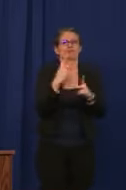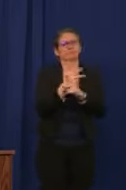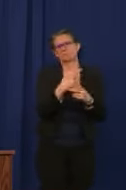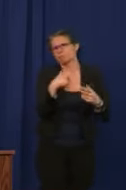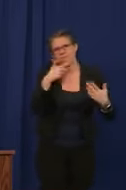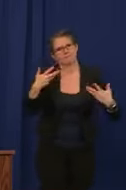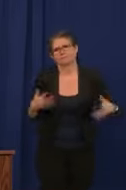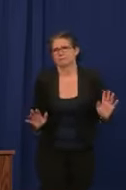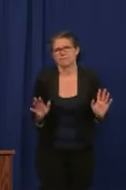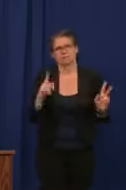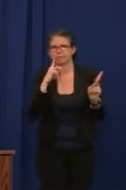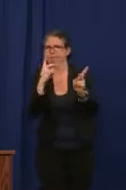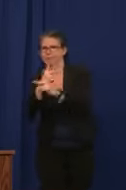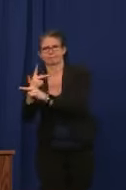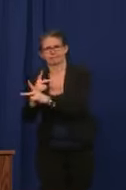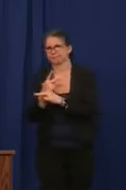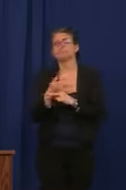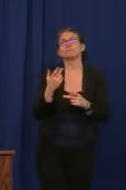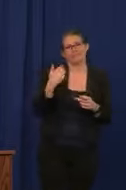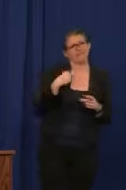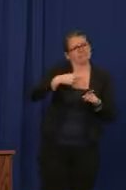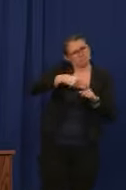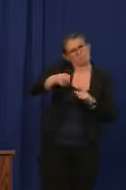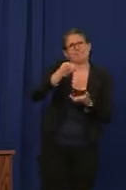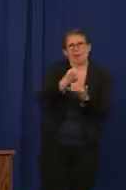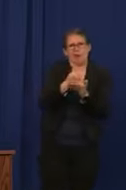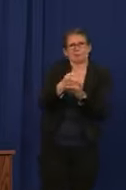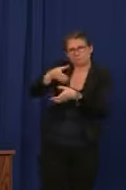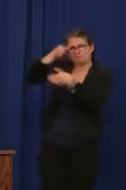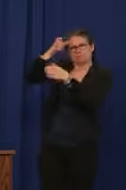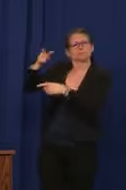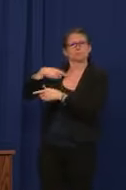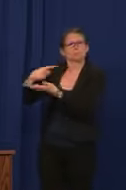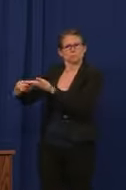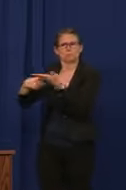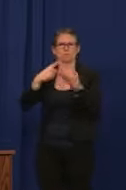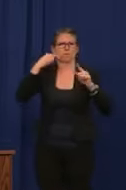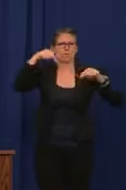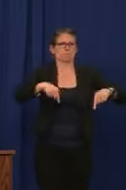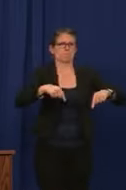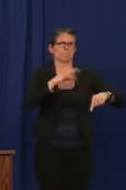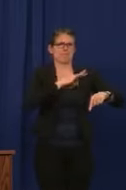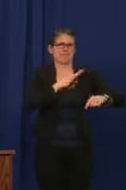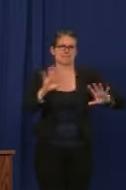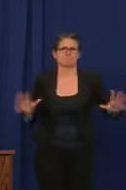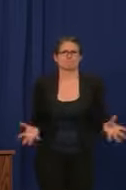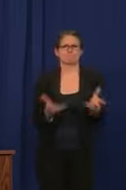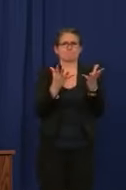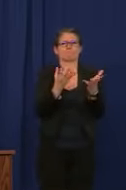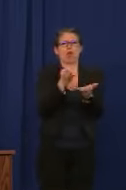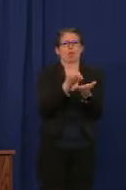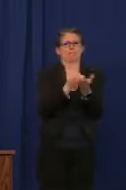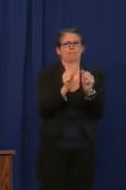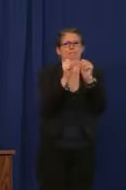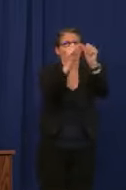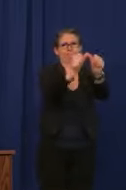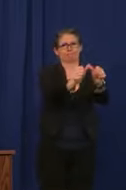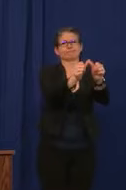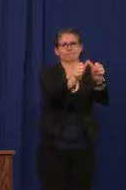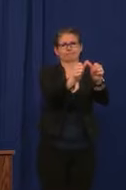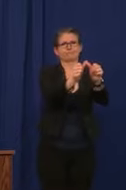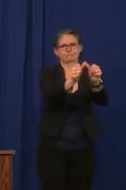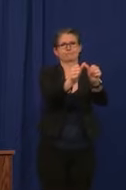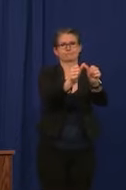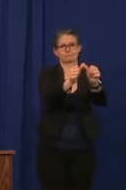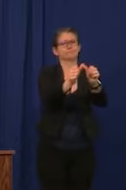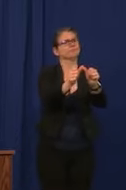again, the economic plan is tied in with the plan to defeat the virus. That is first